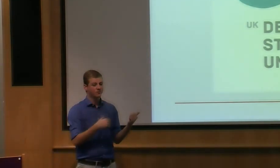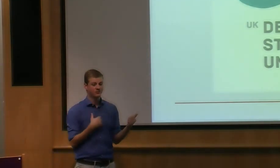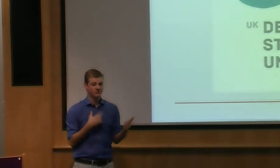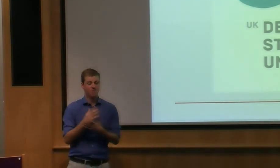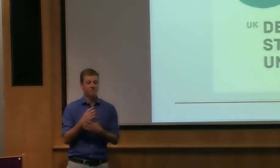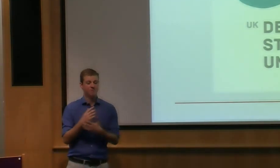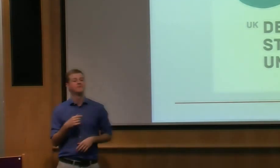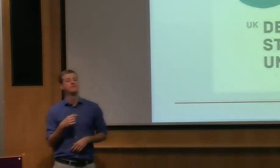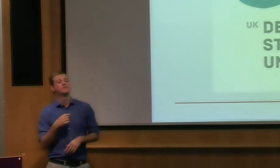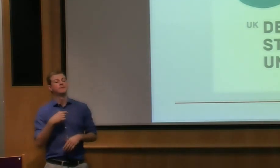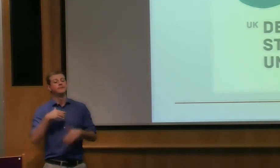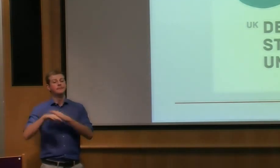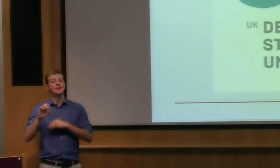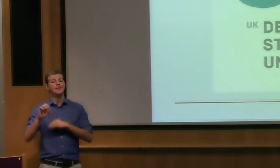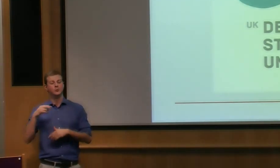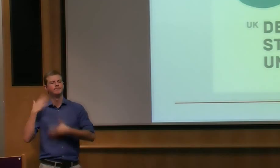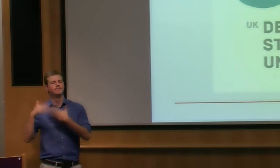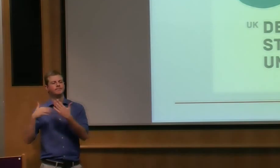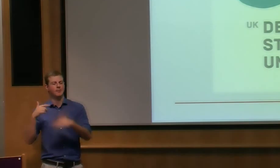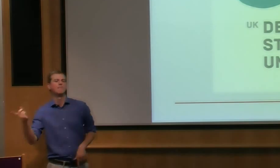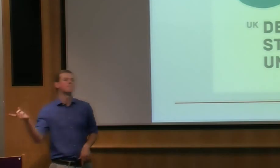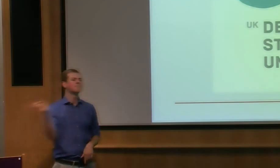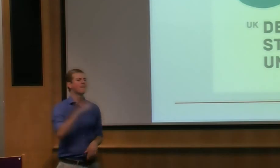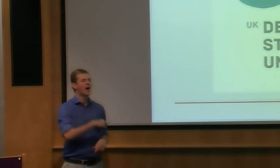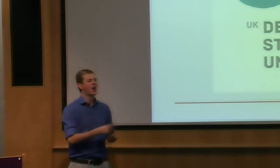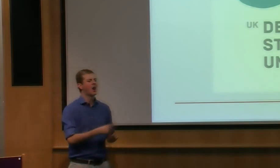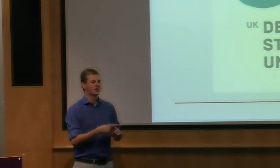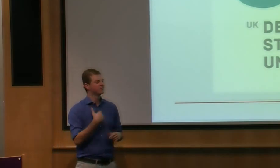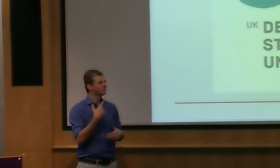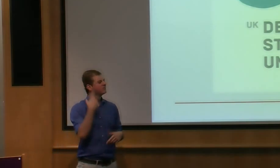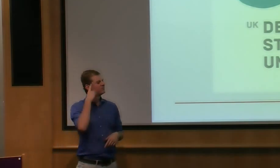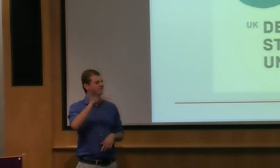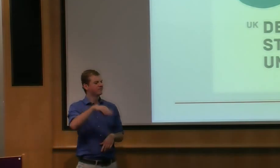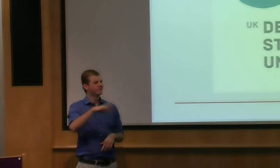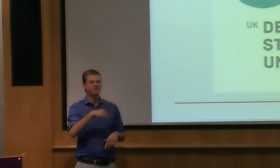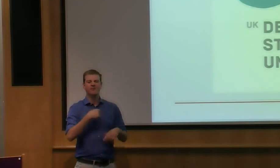the EUD that you were able to set up the student union in the United Kingdom.